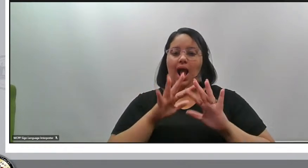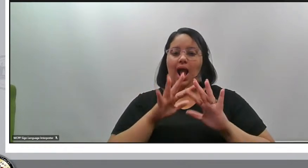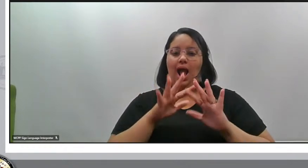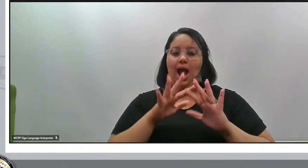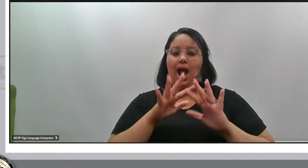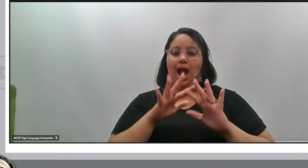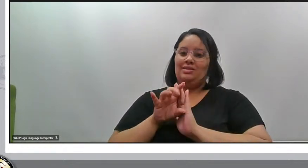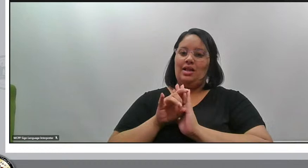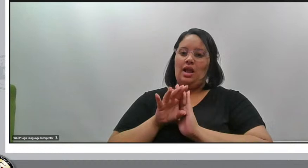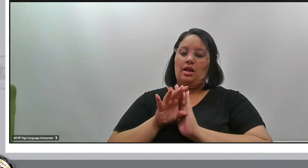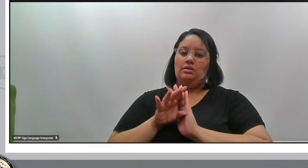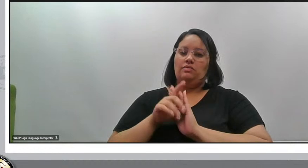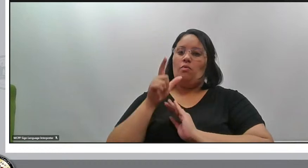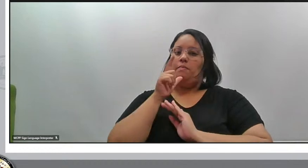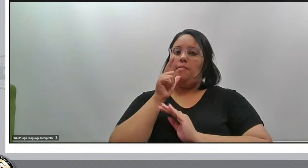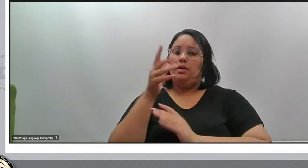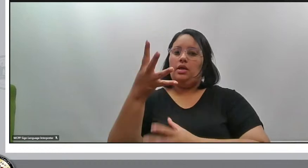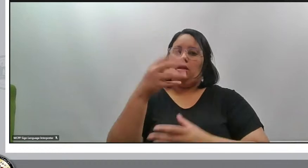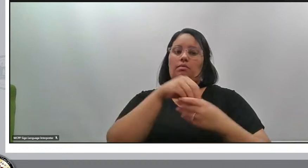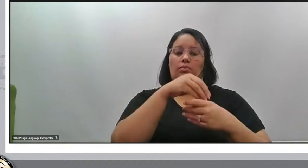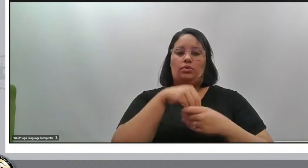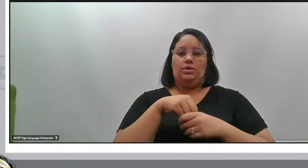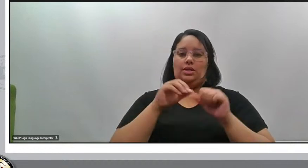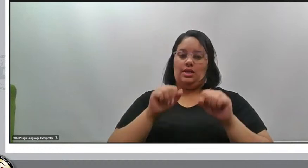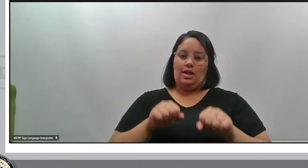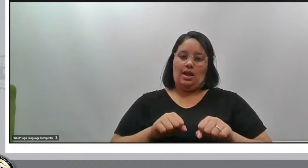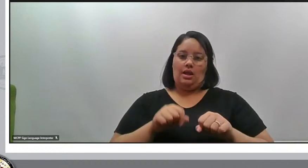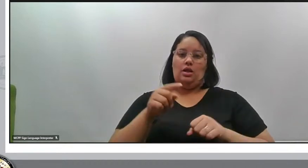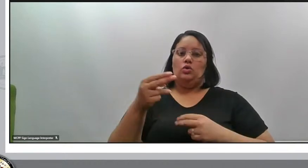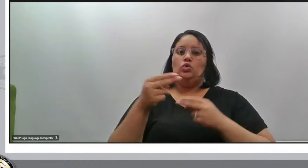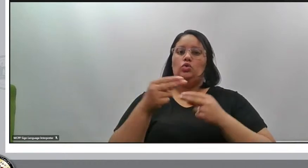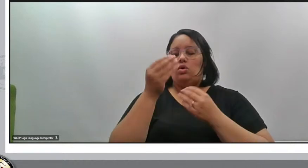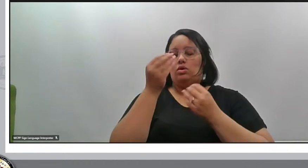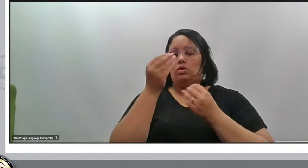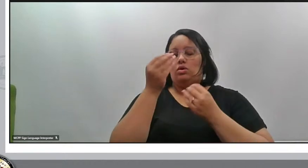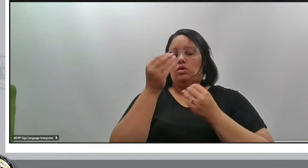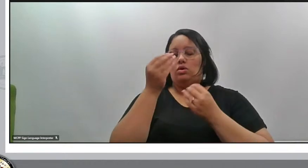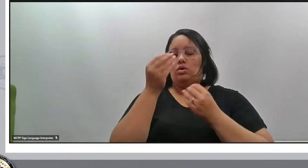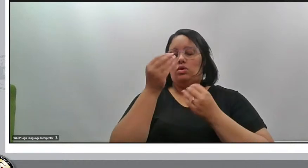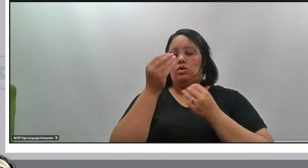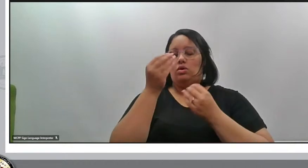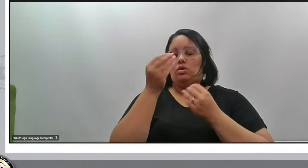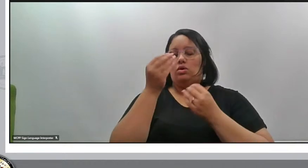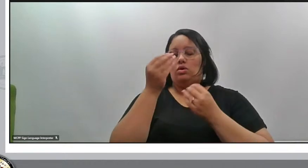to request public input that was placed very shortly